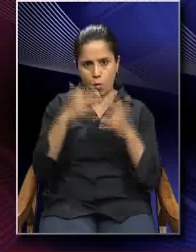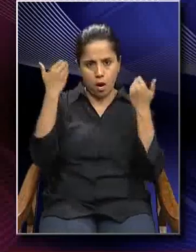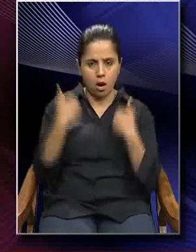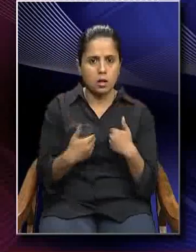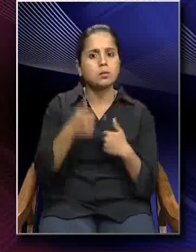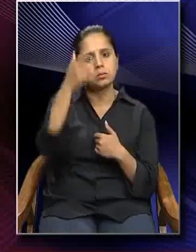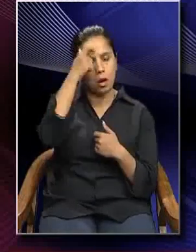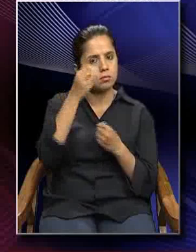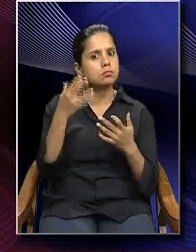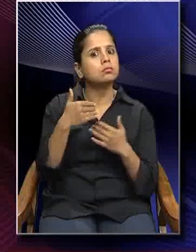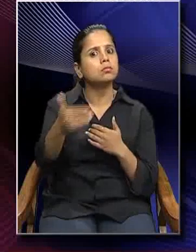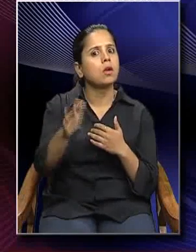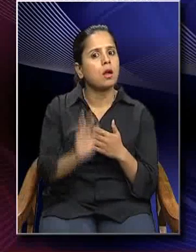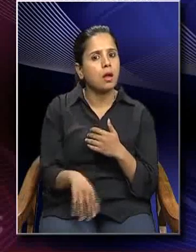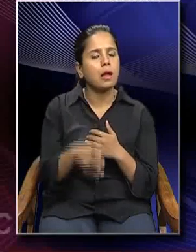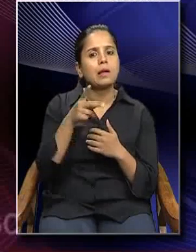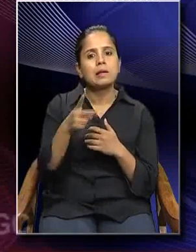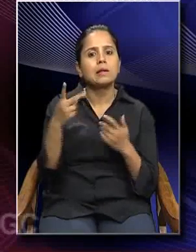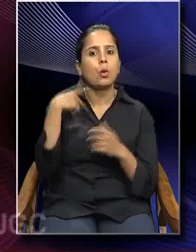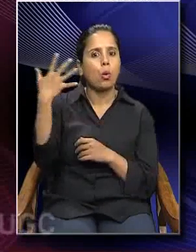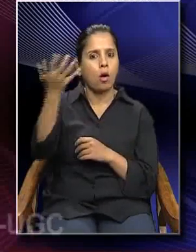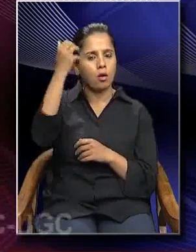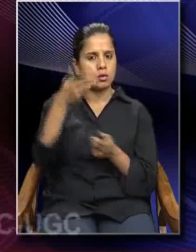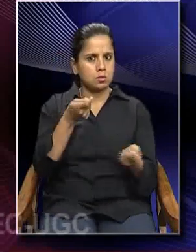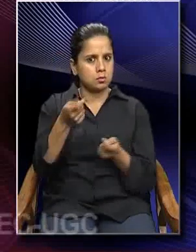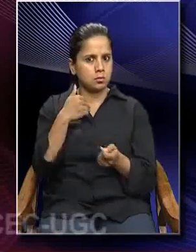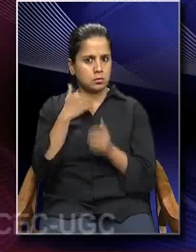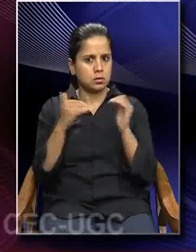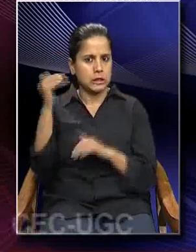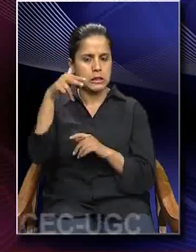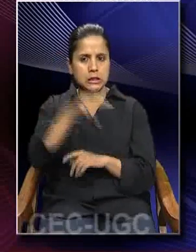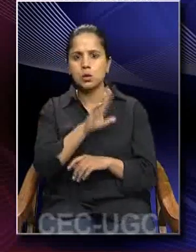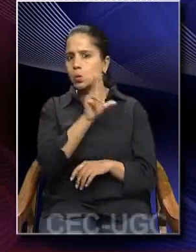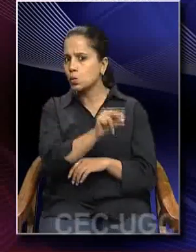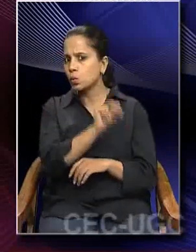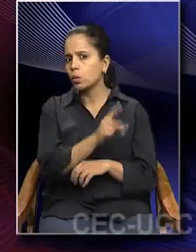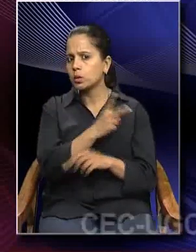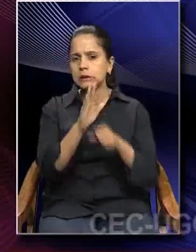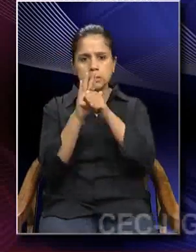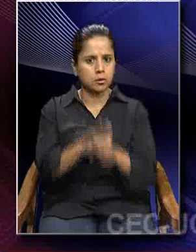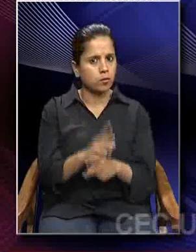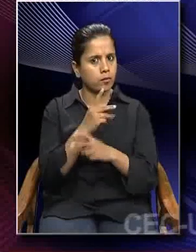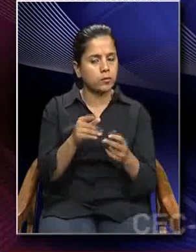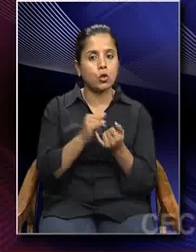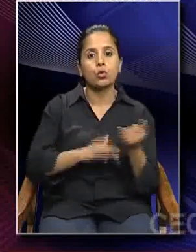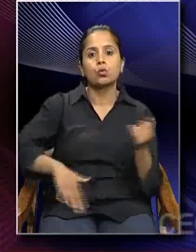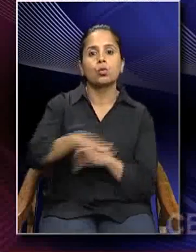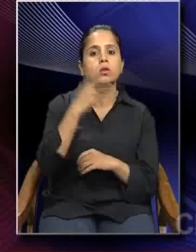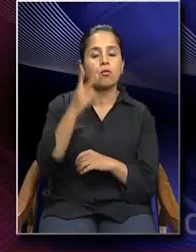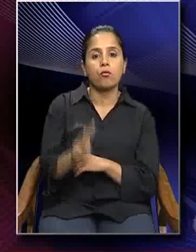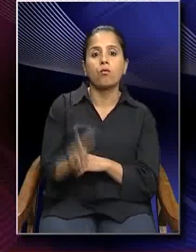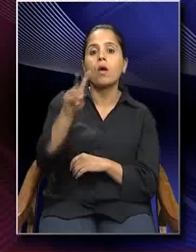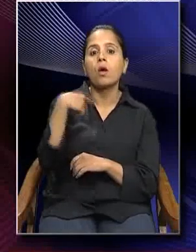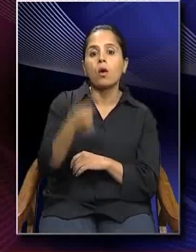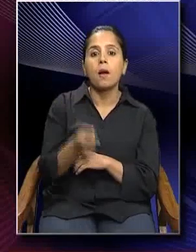complicated by polygamy and by the social weightage that had been given to the mother of a